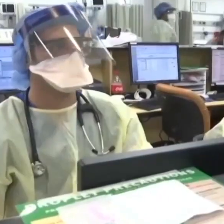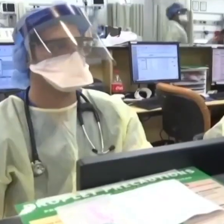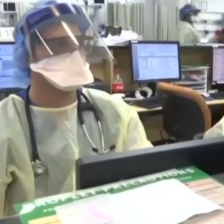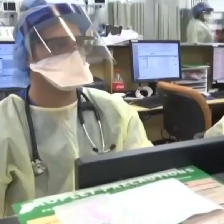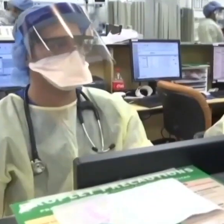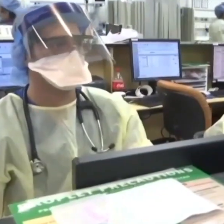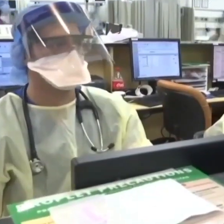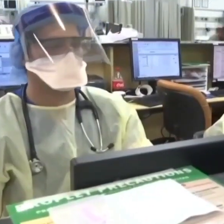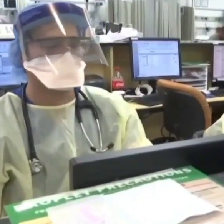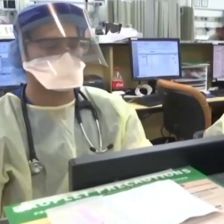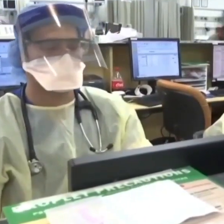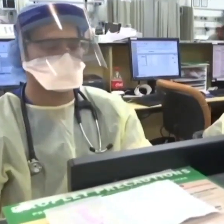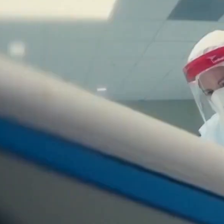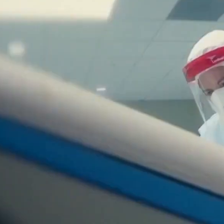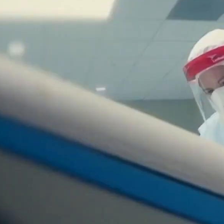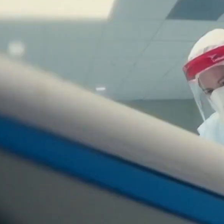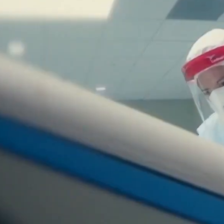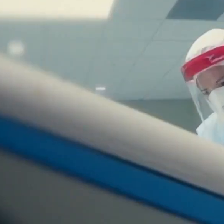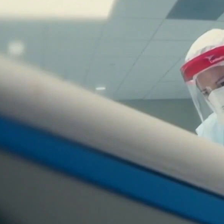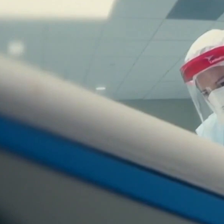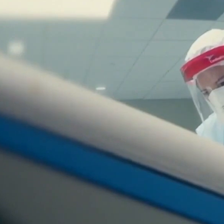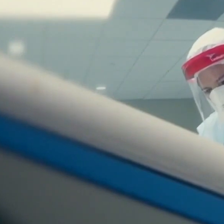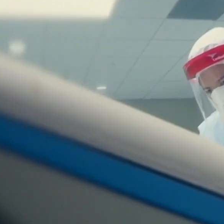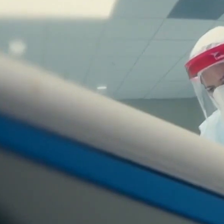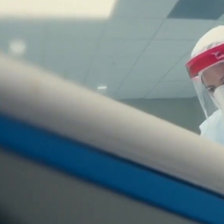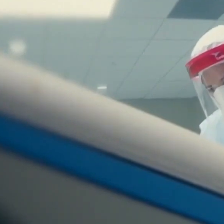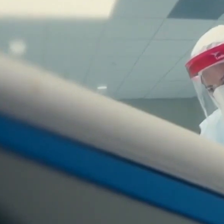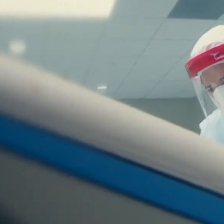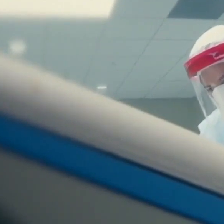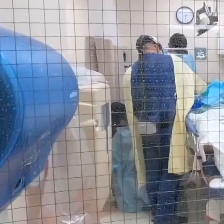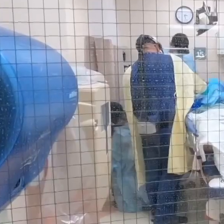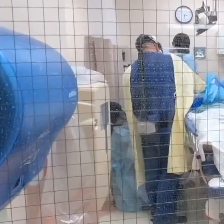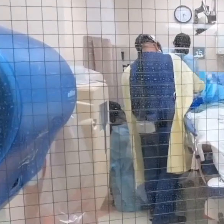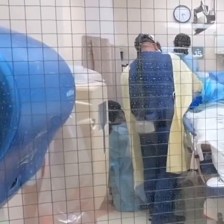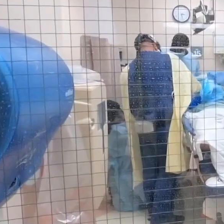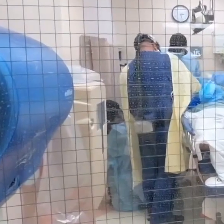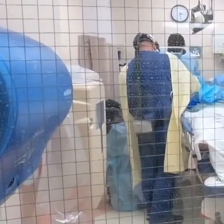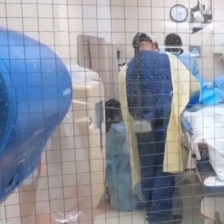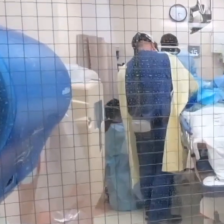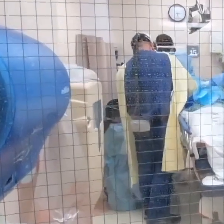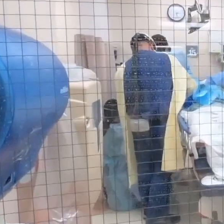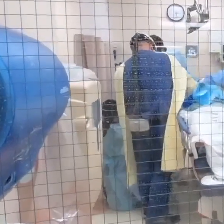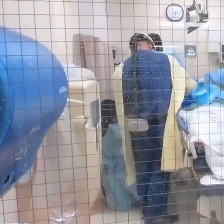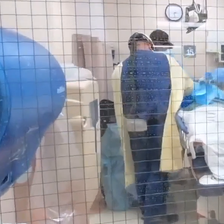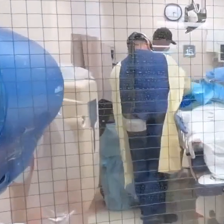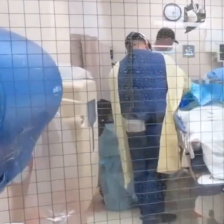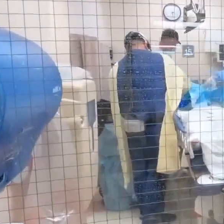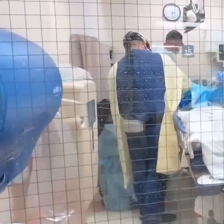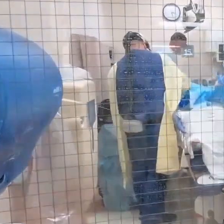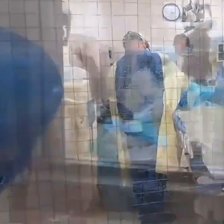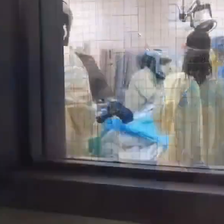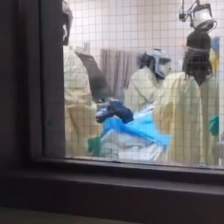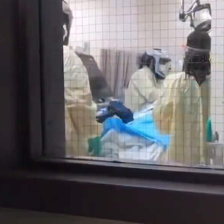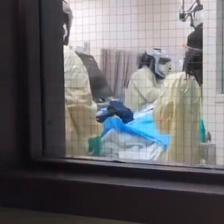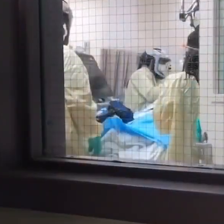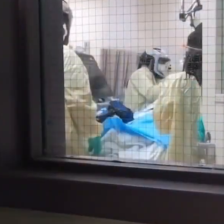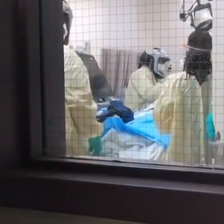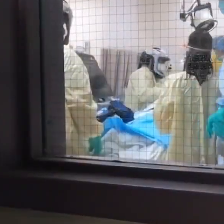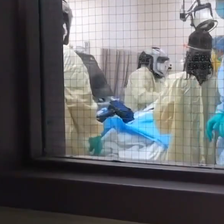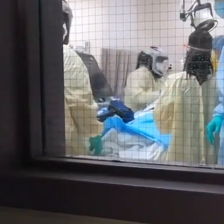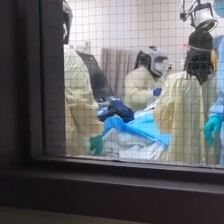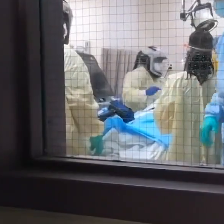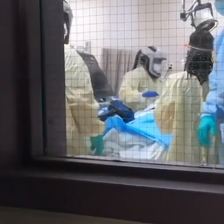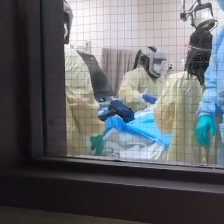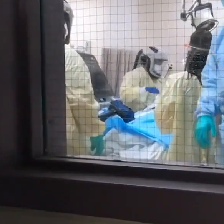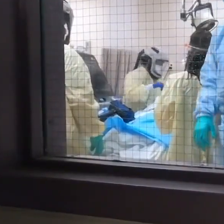Hogan is asking everyone to wear blue on Friday in support. He also launched a poster competition, and the winning students will be invited to the